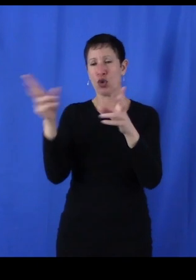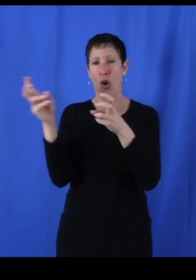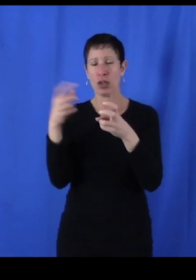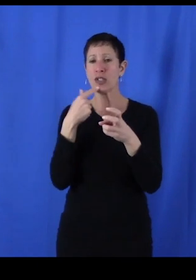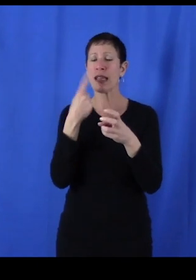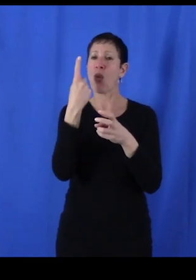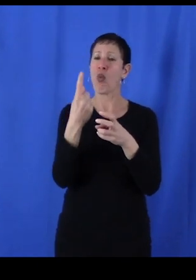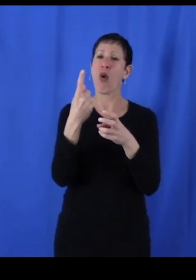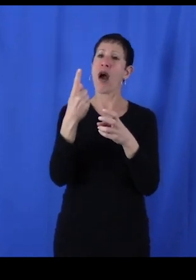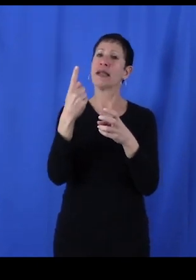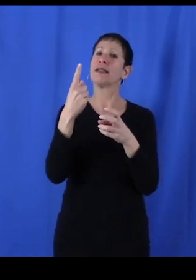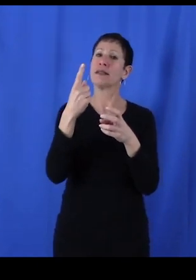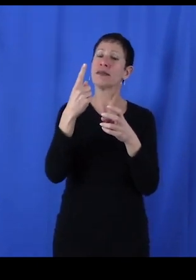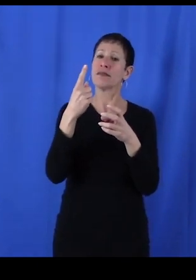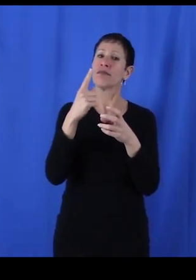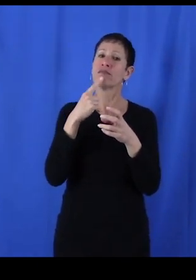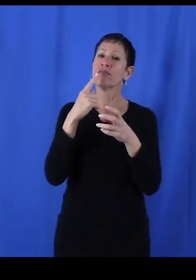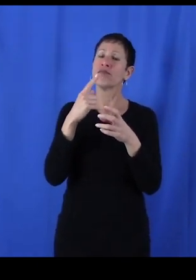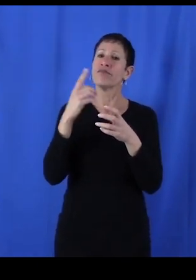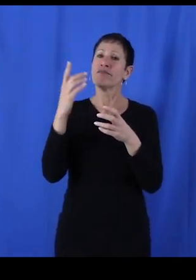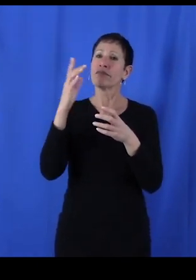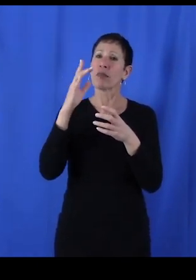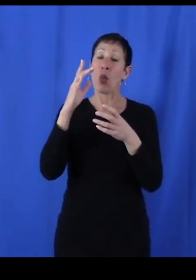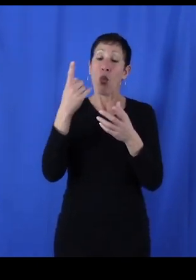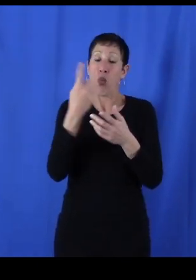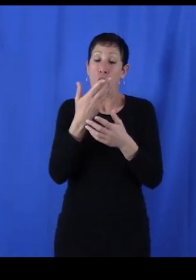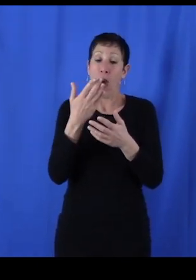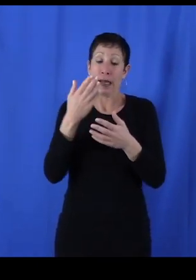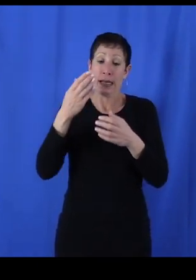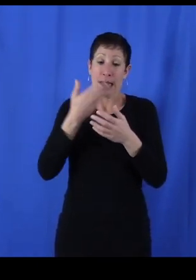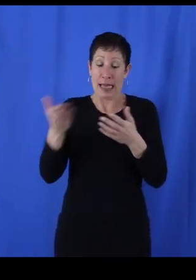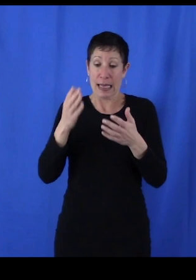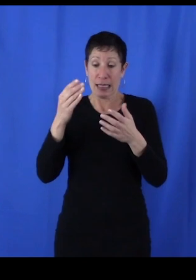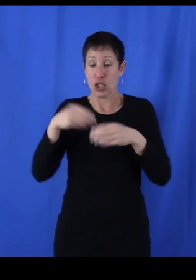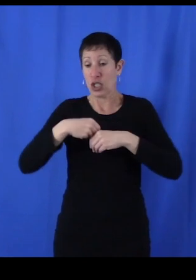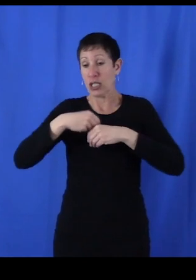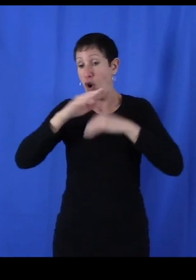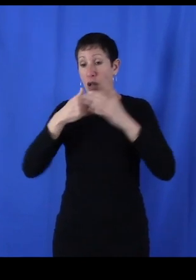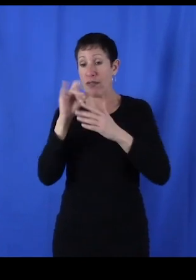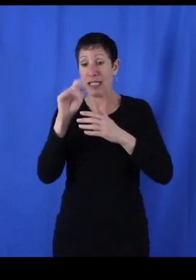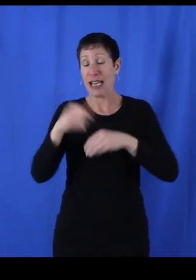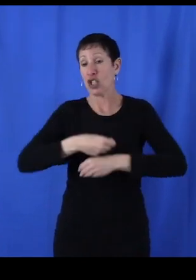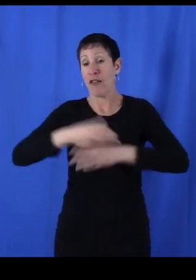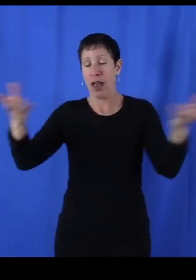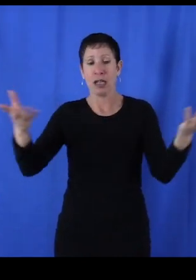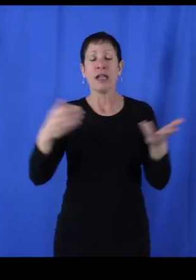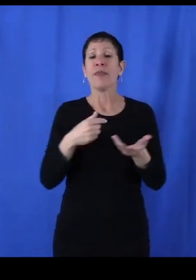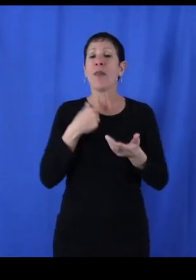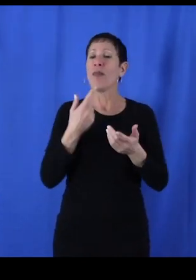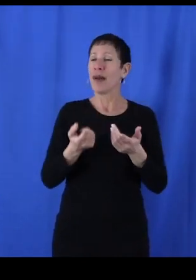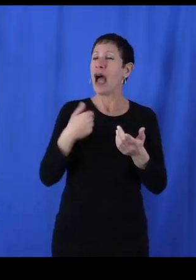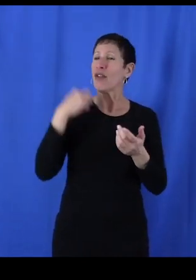would be to give data to everybody. Mm-hmm. But I'm somewhat of the mind of the maxim that you can't vote out white supremacy and you can't uncode